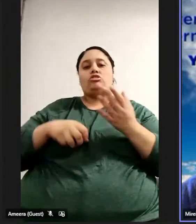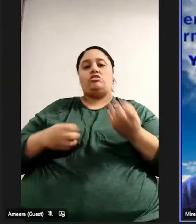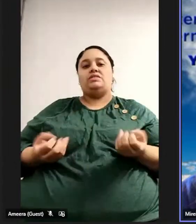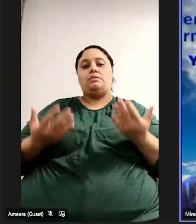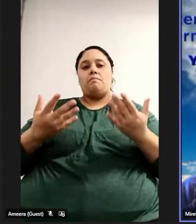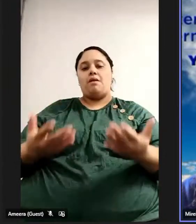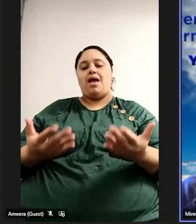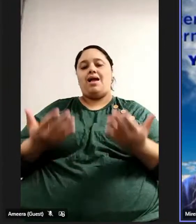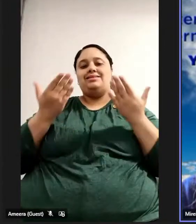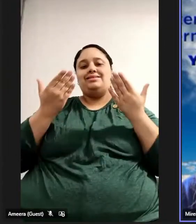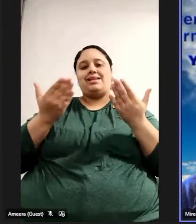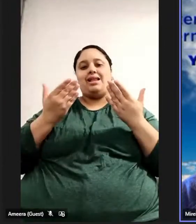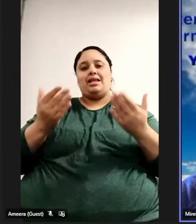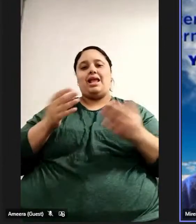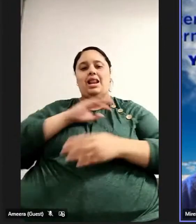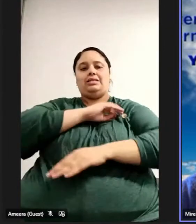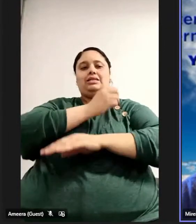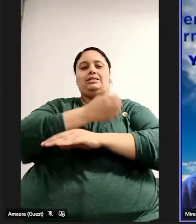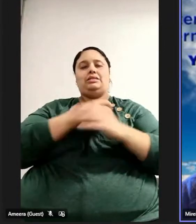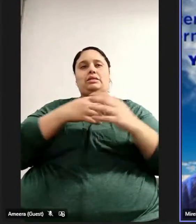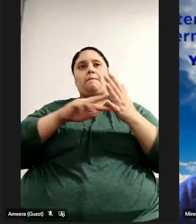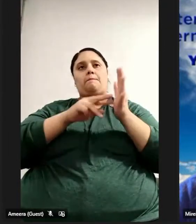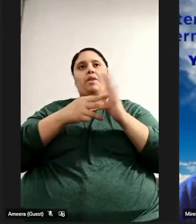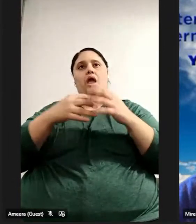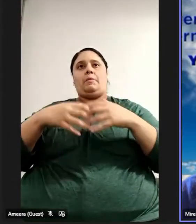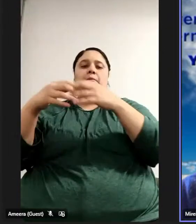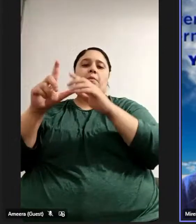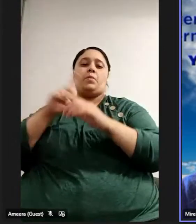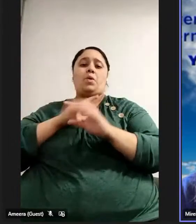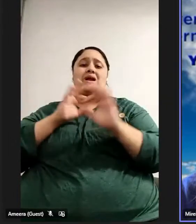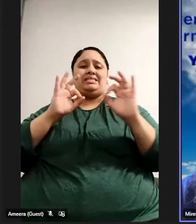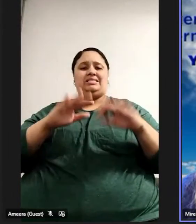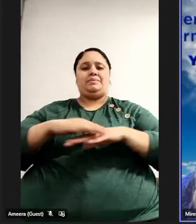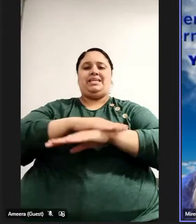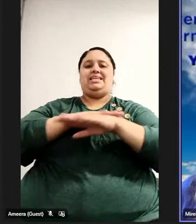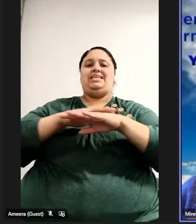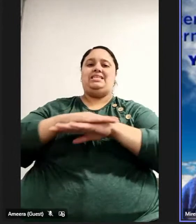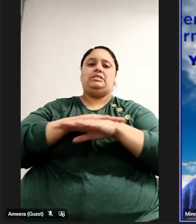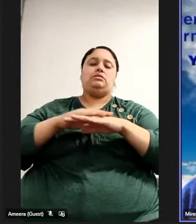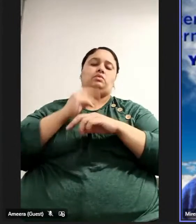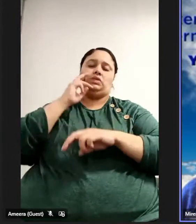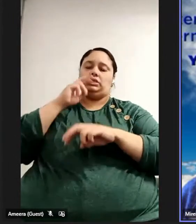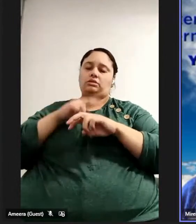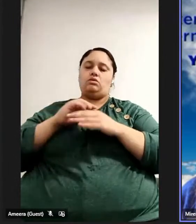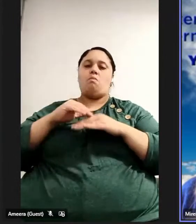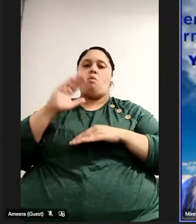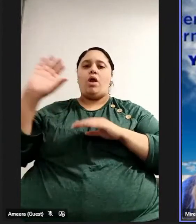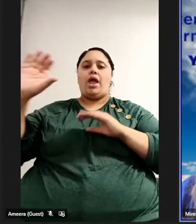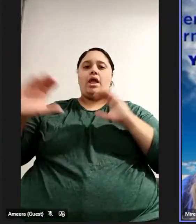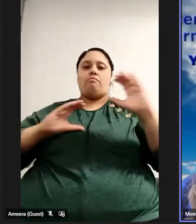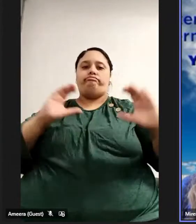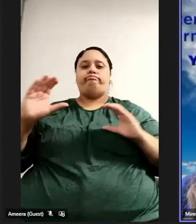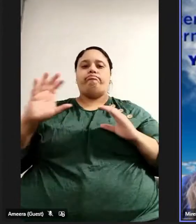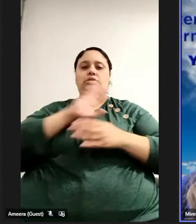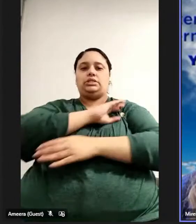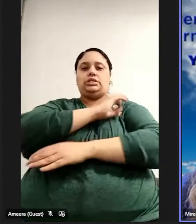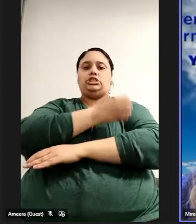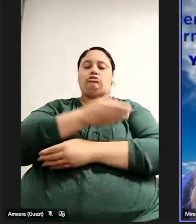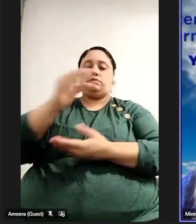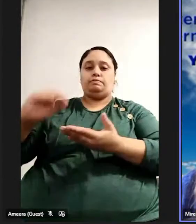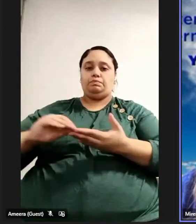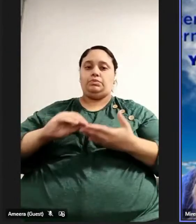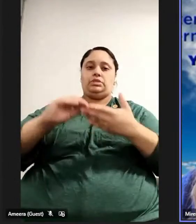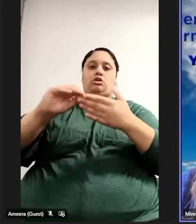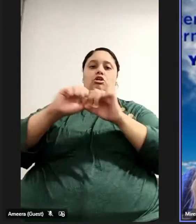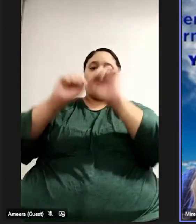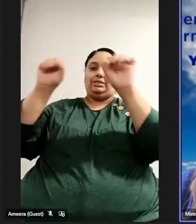in place, as these really are the basis for bringing more energy onto the grid. So we're working to